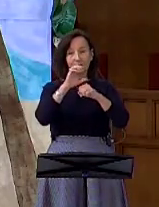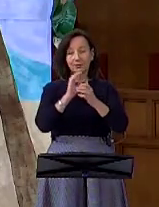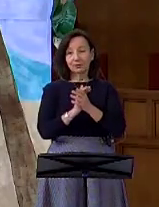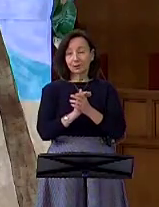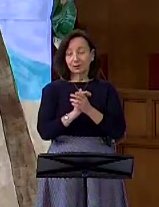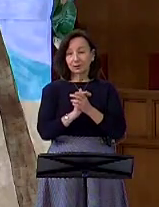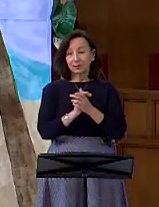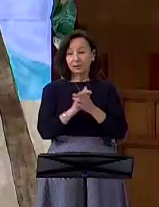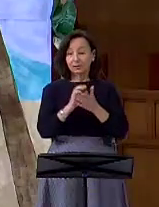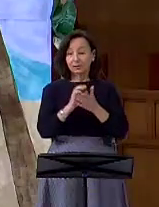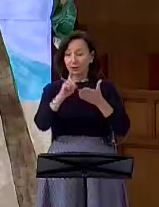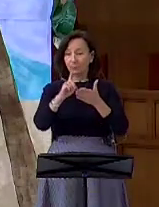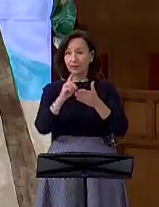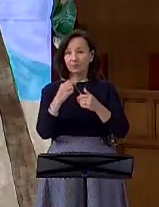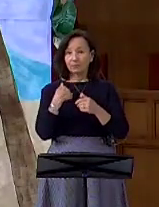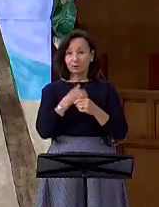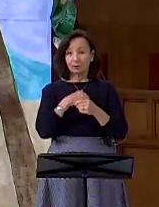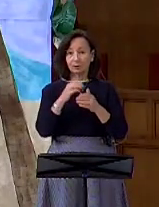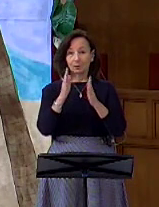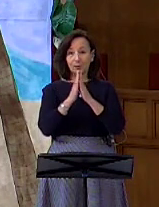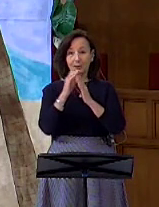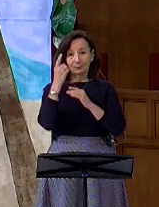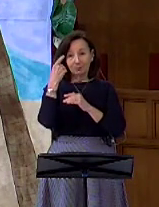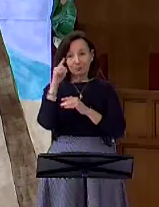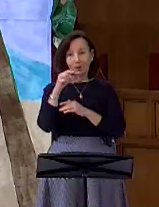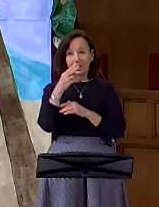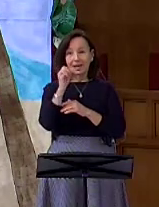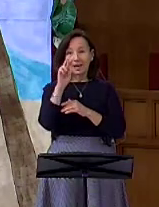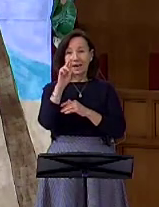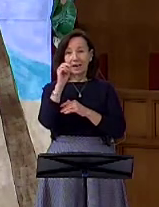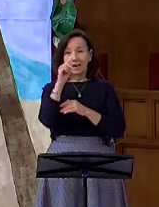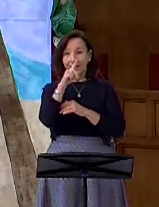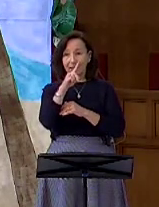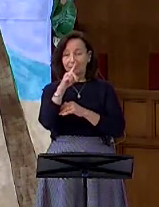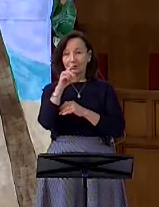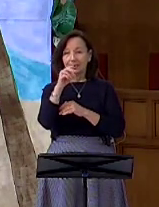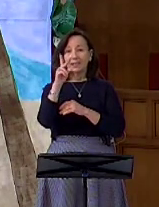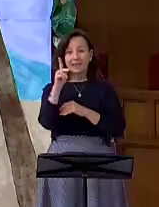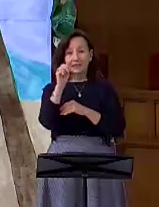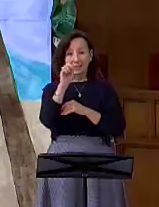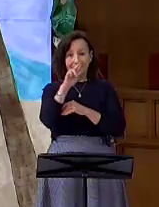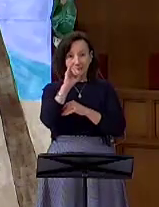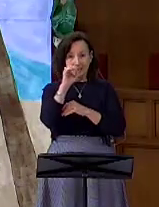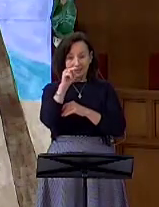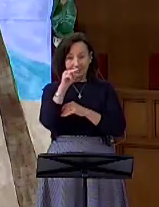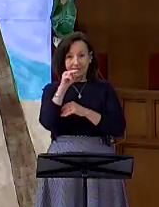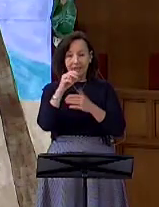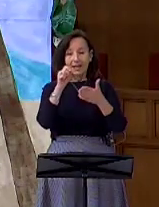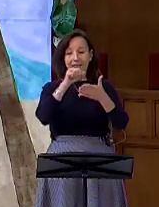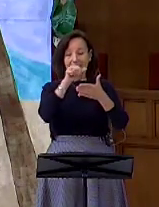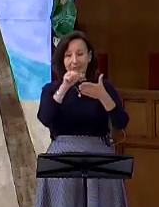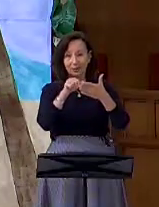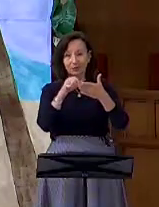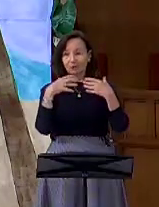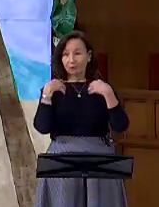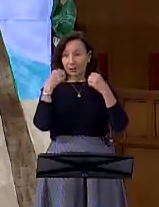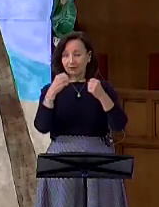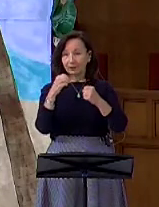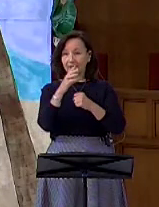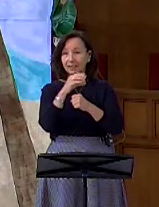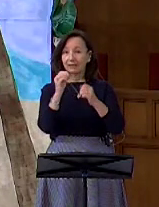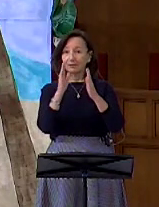this week we are to pray for Harold and Kieran, who both had surgery and are recovering, and we are to